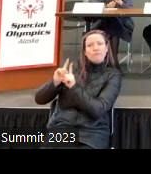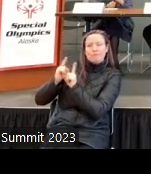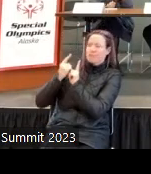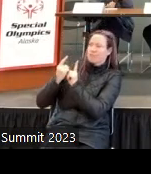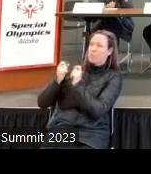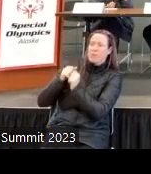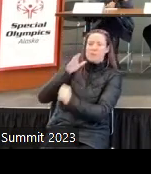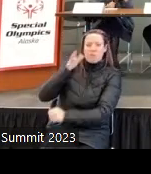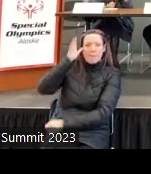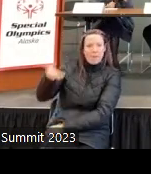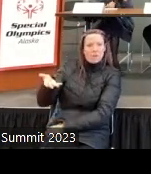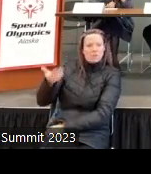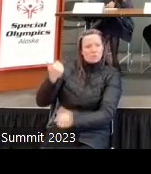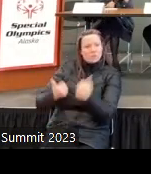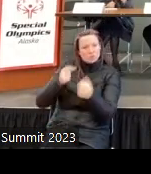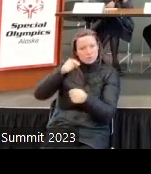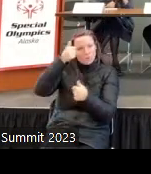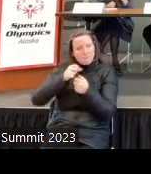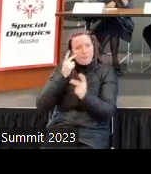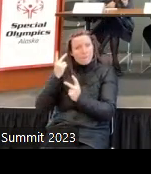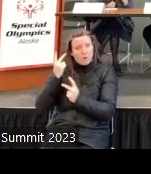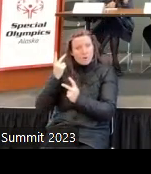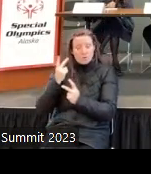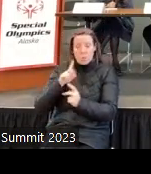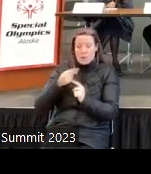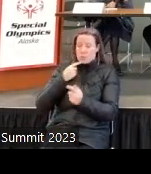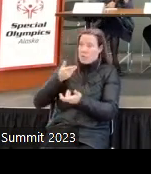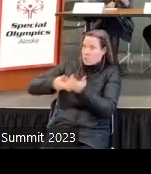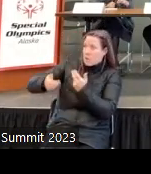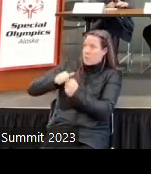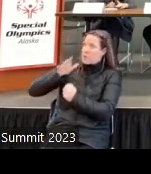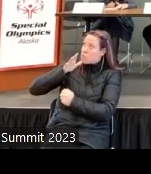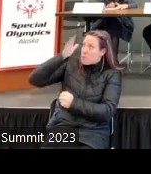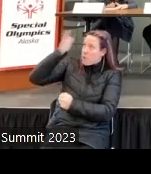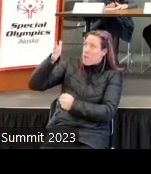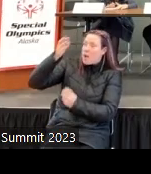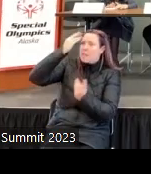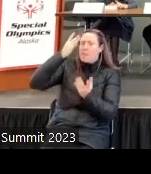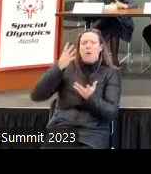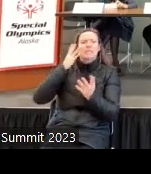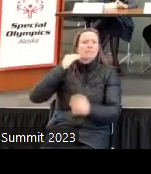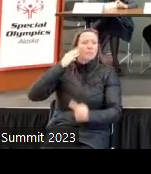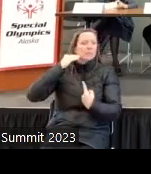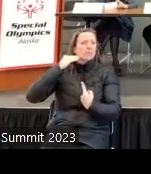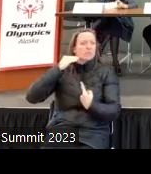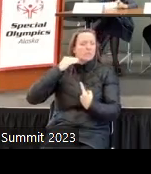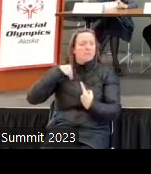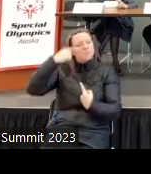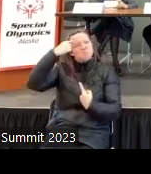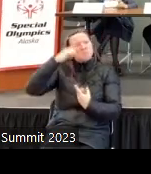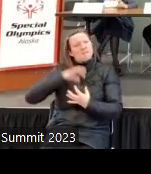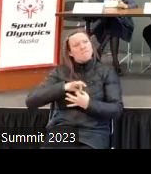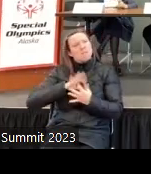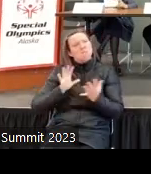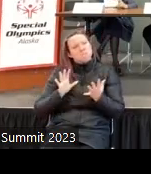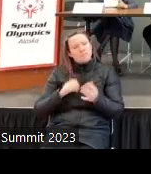grandparent? And the next time you interact with them, think about what you want to do and be mindful about it. And then